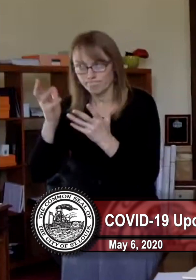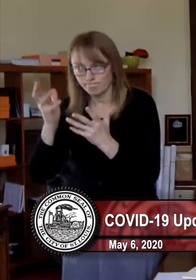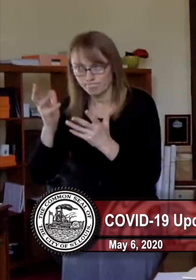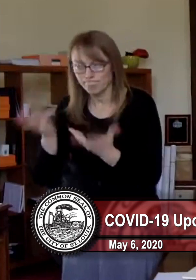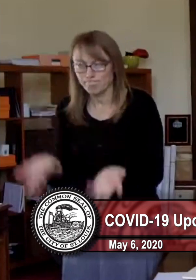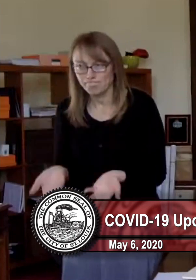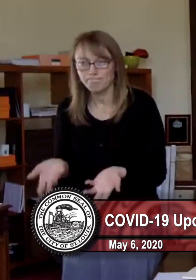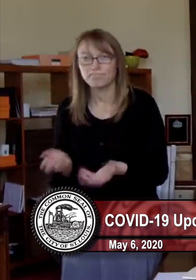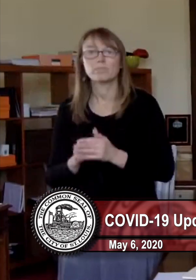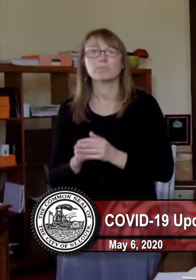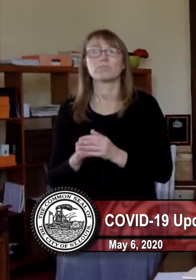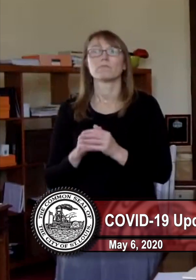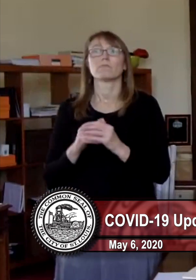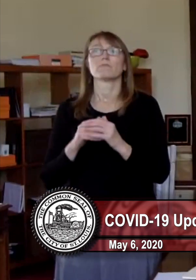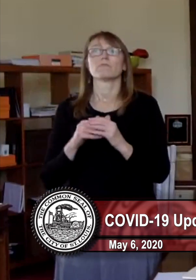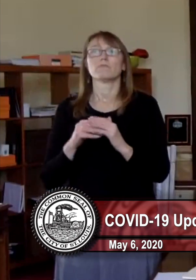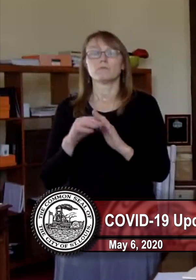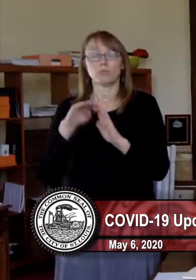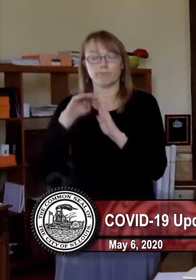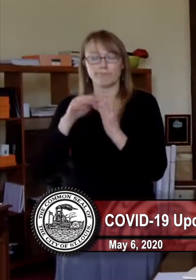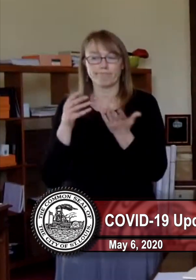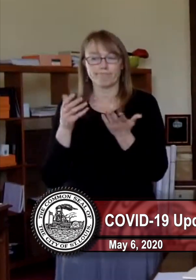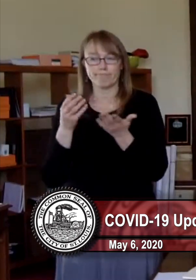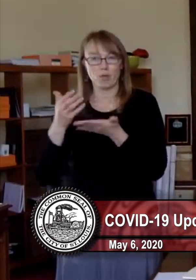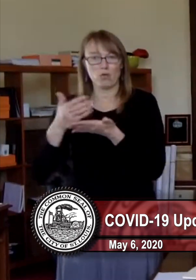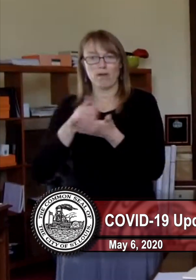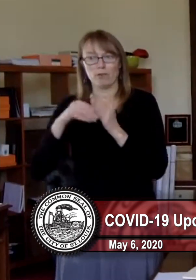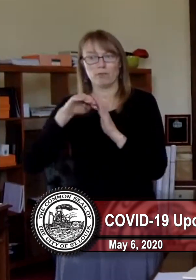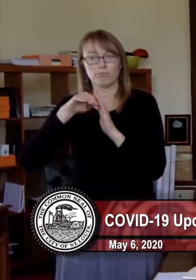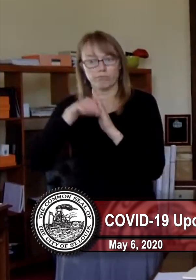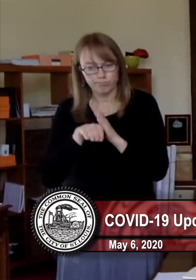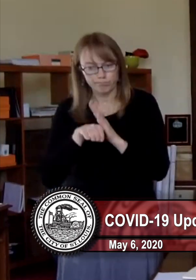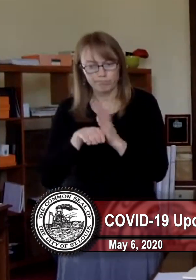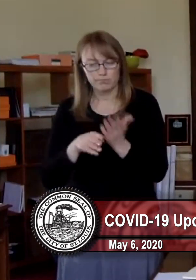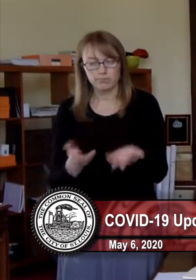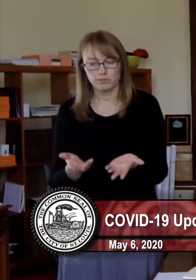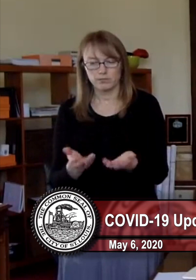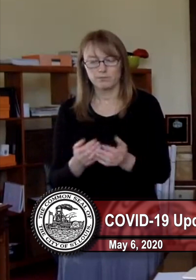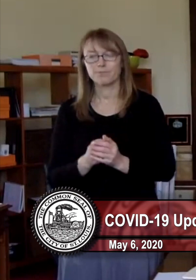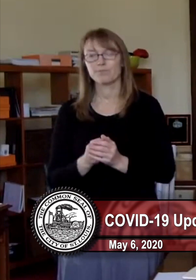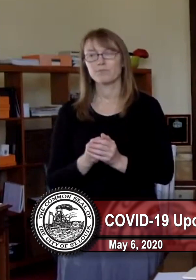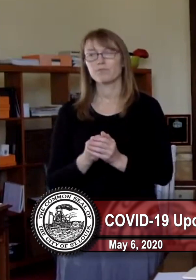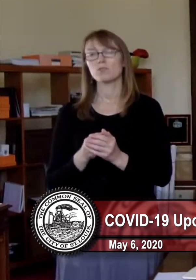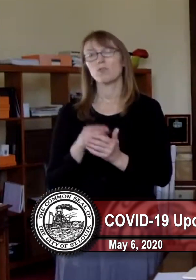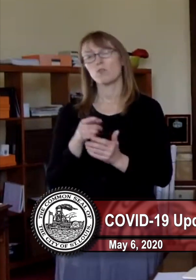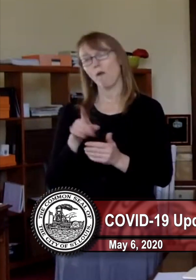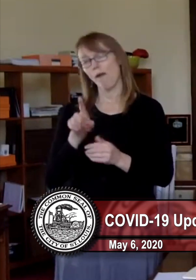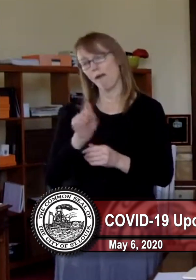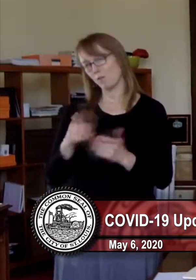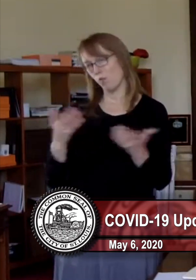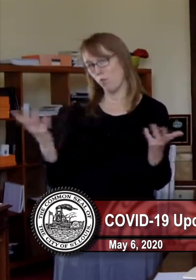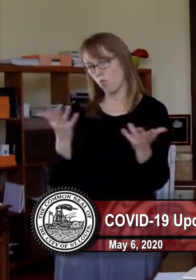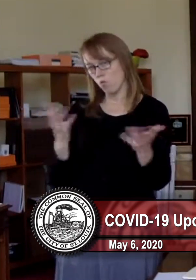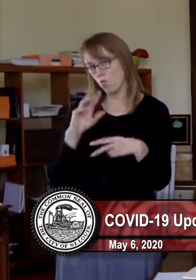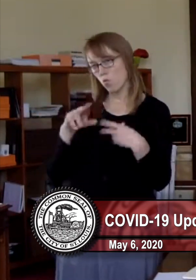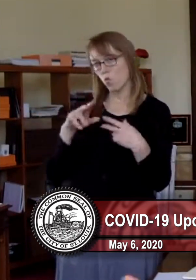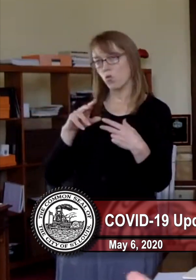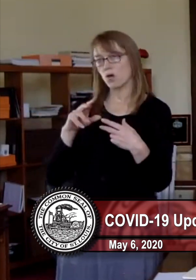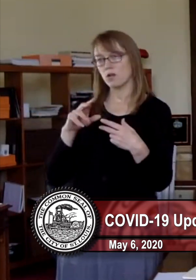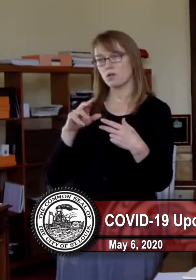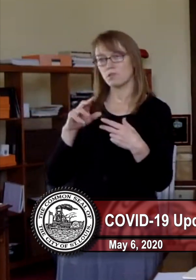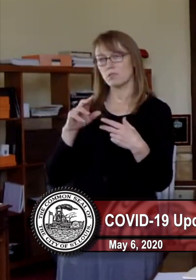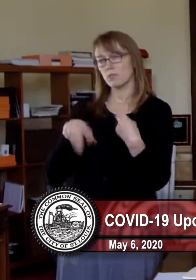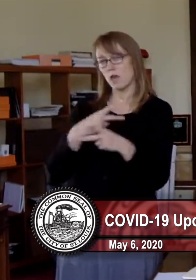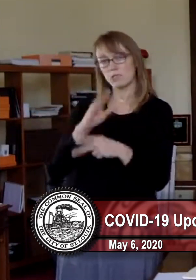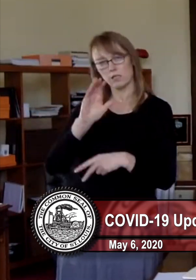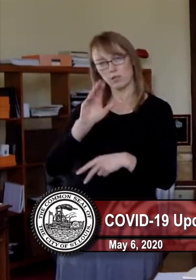so what sort of cuts should you expect? We are working with our federal delegation right now,